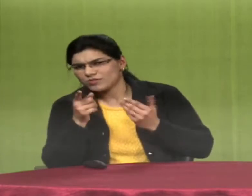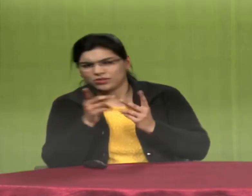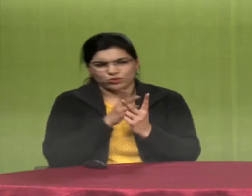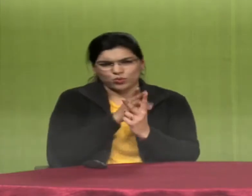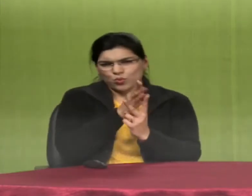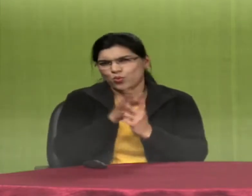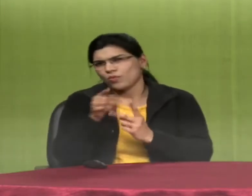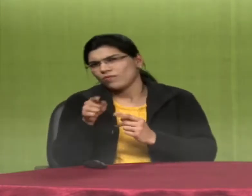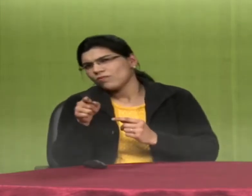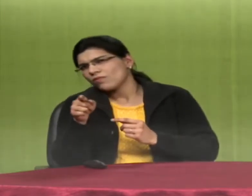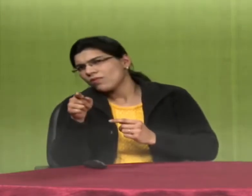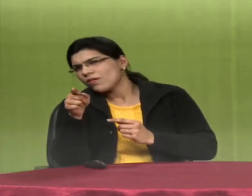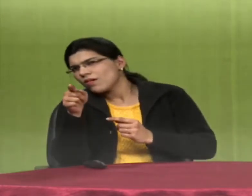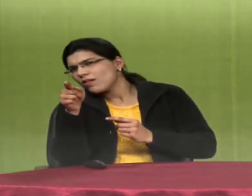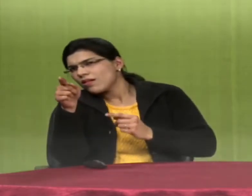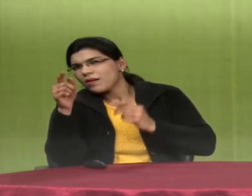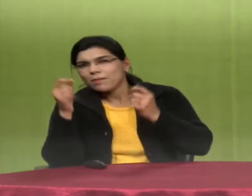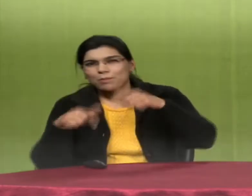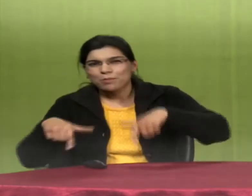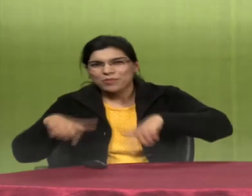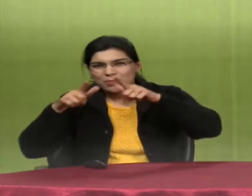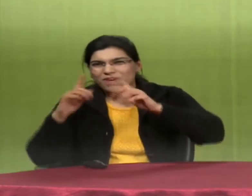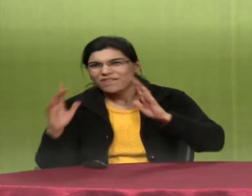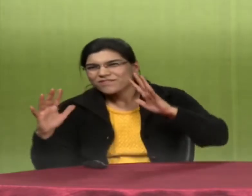trying to see where it goes.